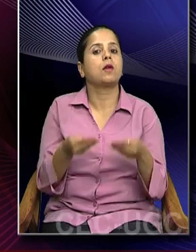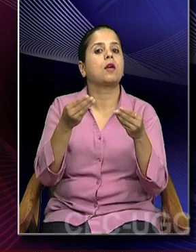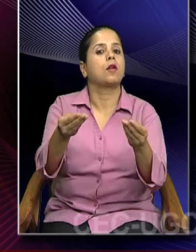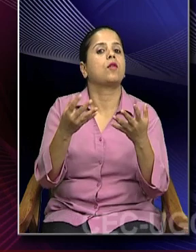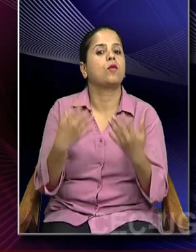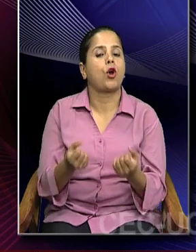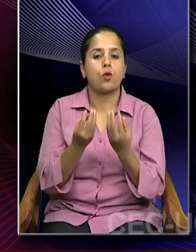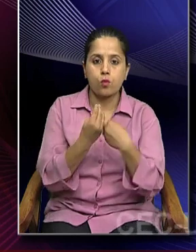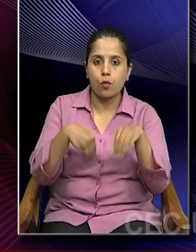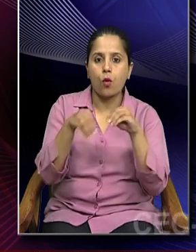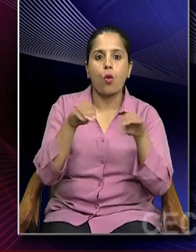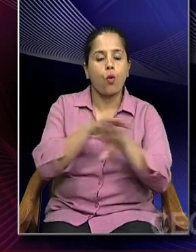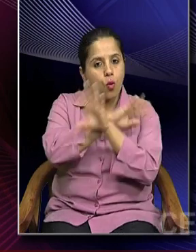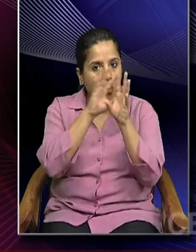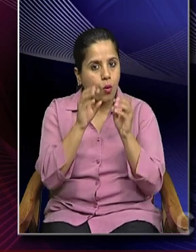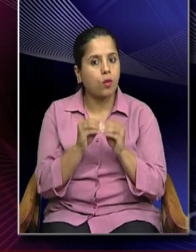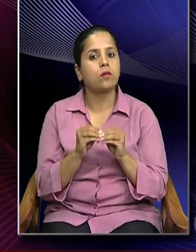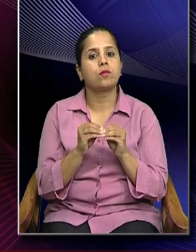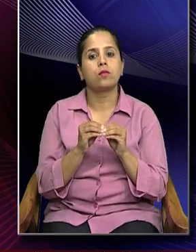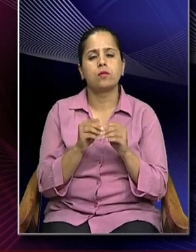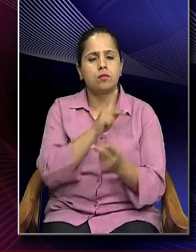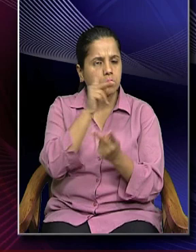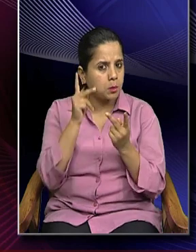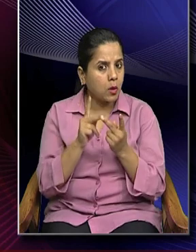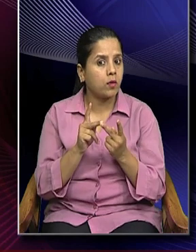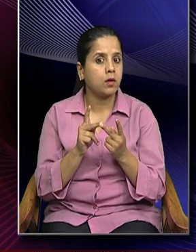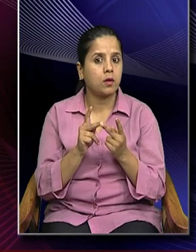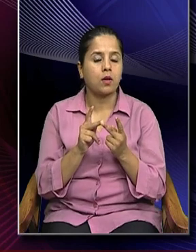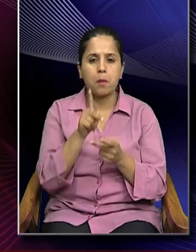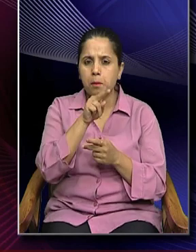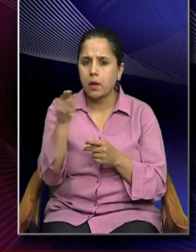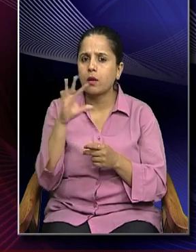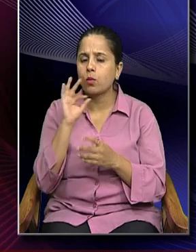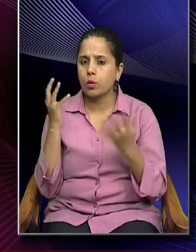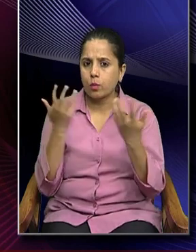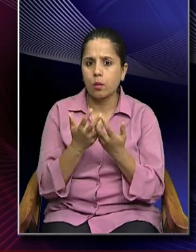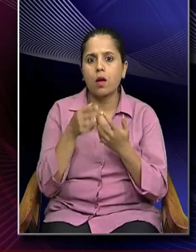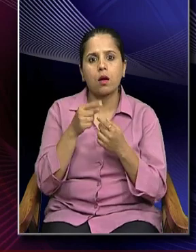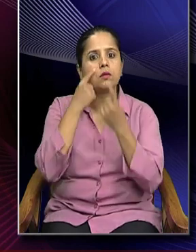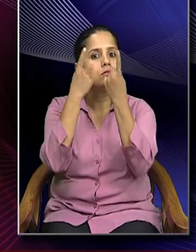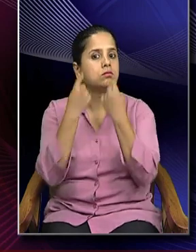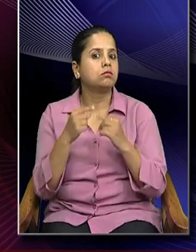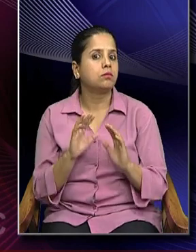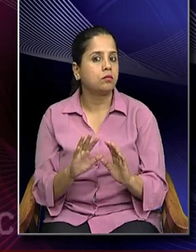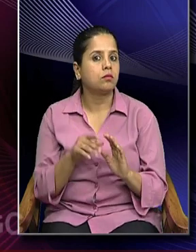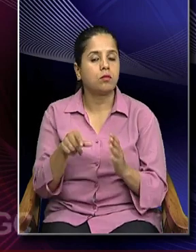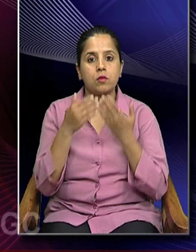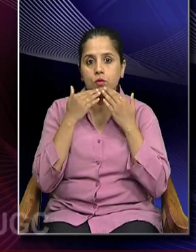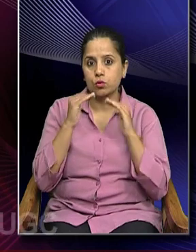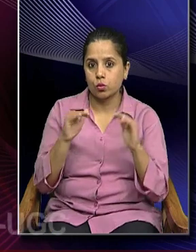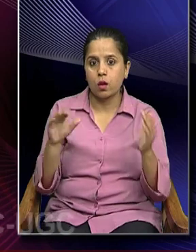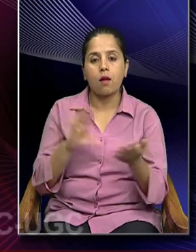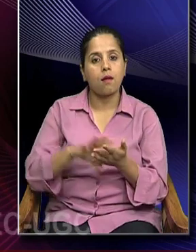a more holistic, accurate, meaningful evaluation of the student